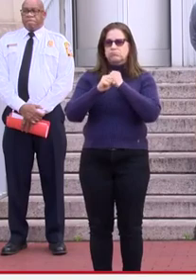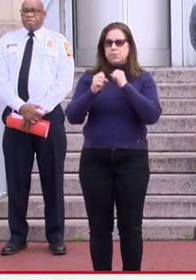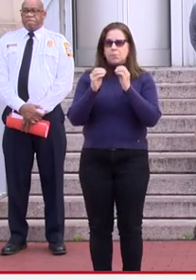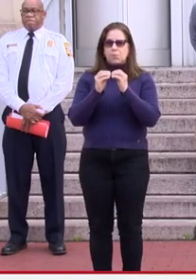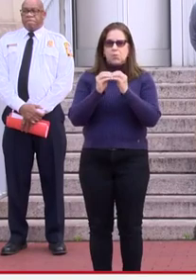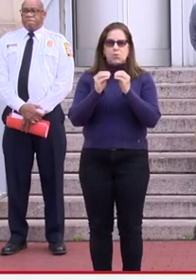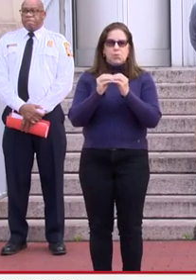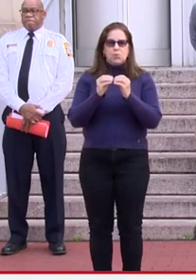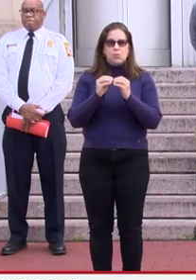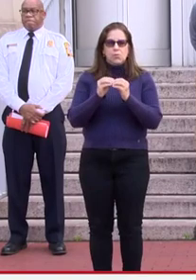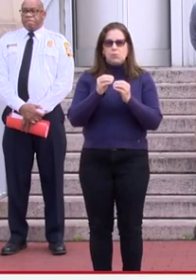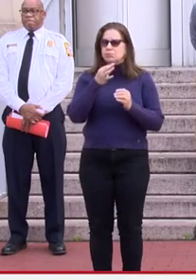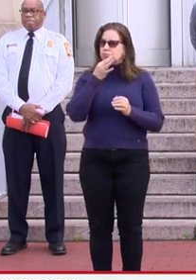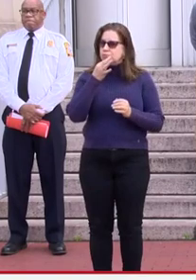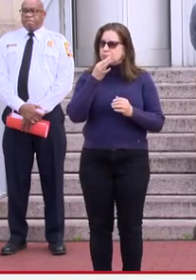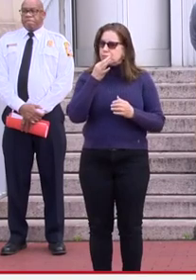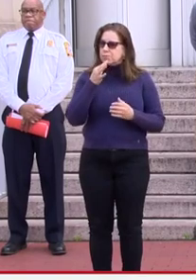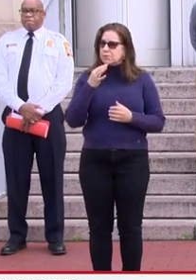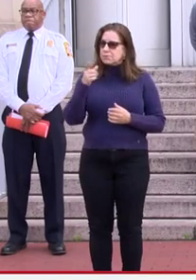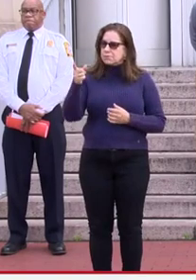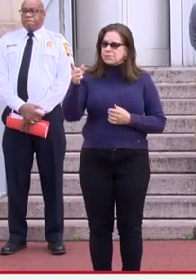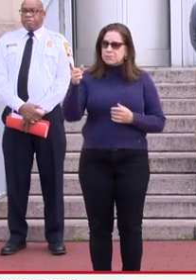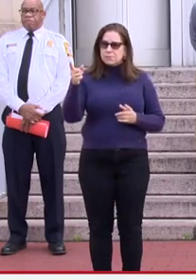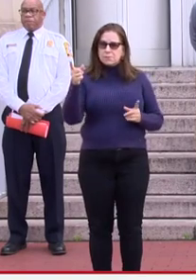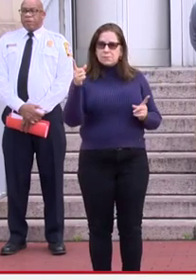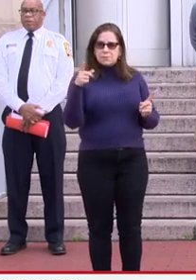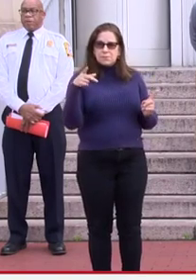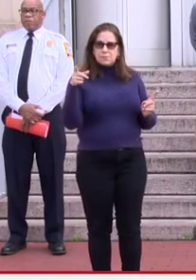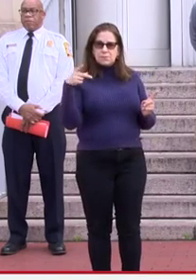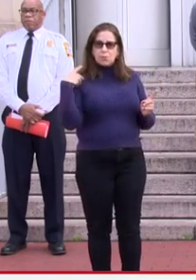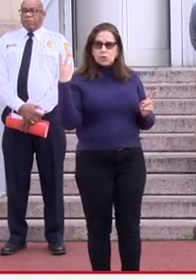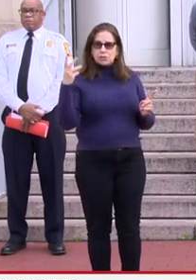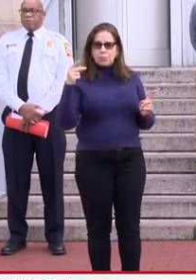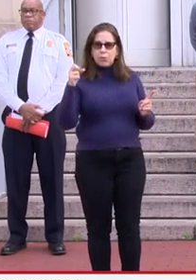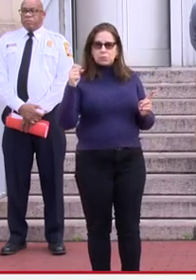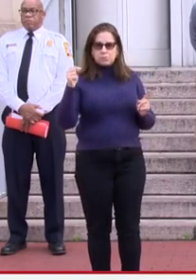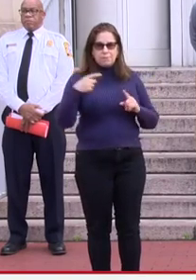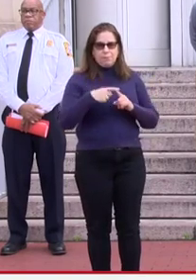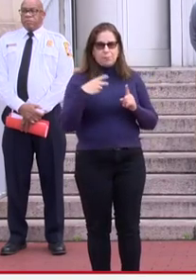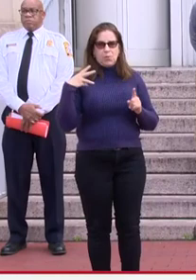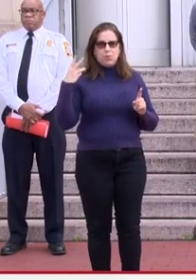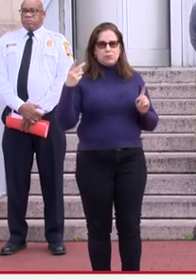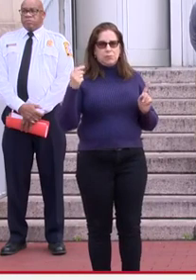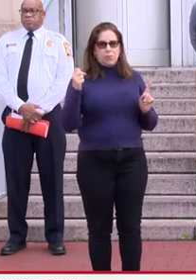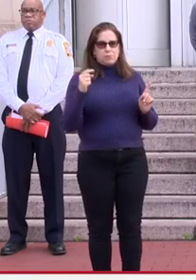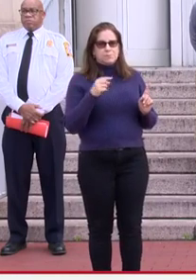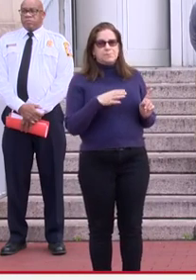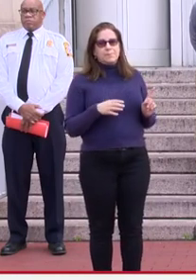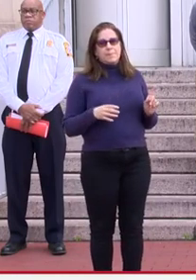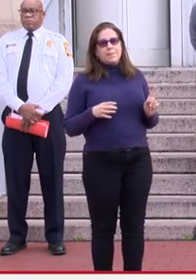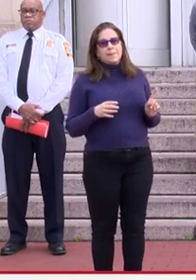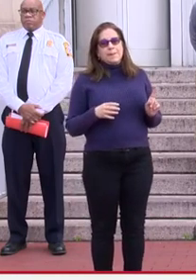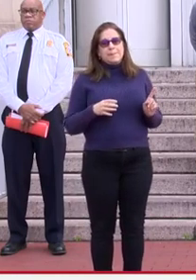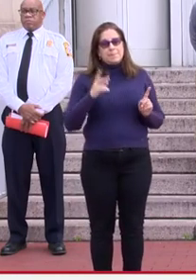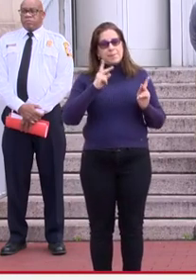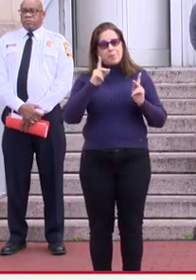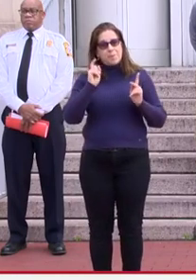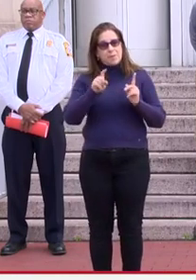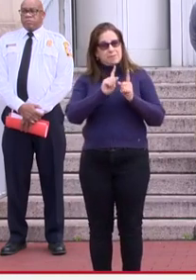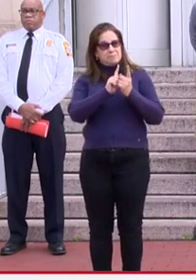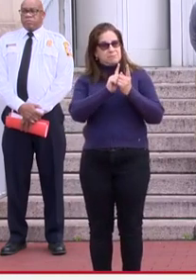Yes, Washington Post. Sure, I'm just kind of curious. I mean, do you see these social distancing measures, I mean, the public health